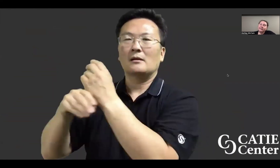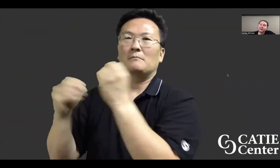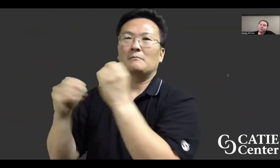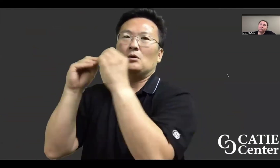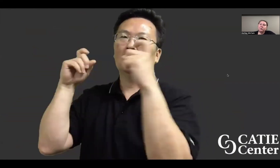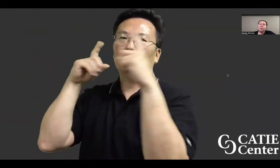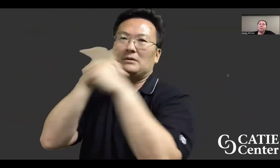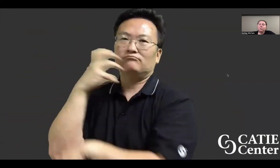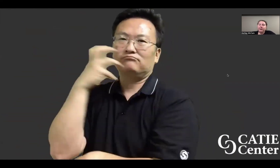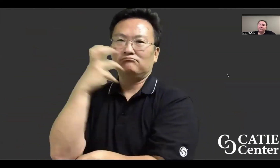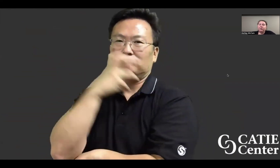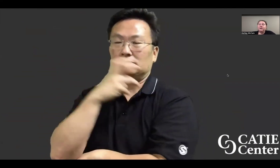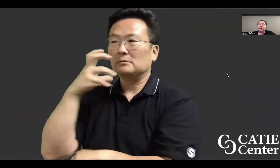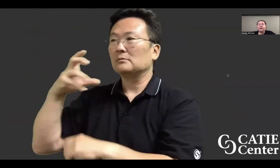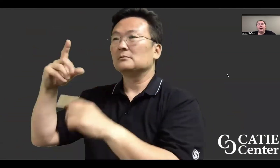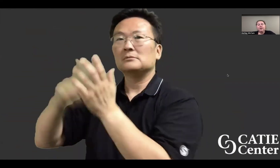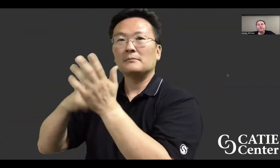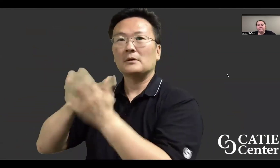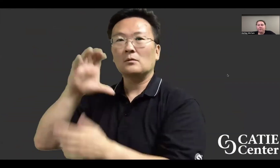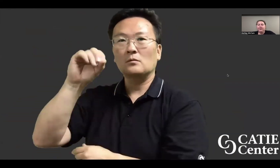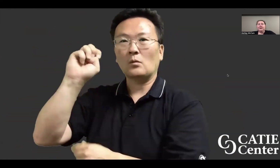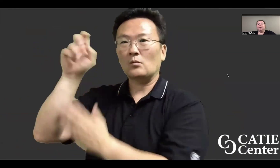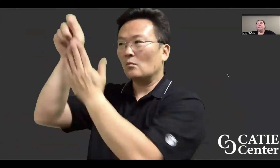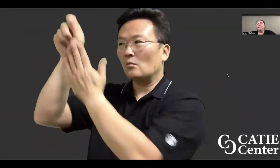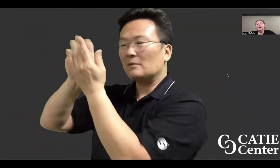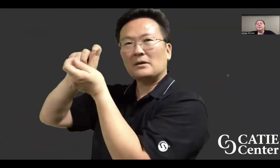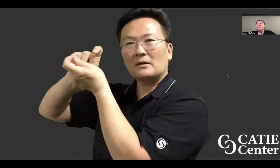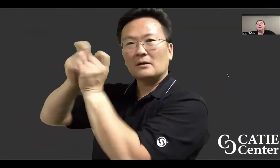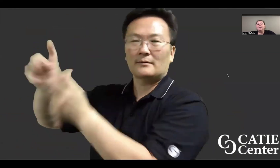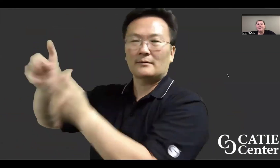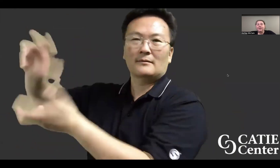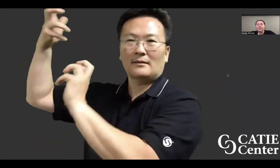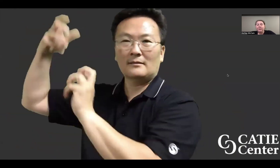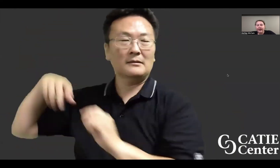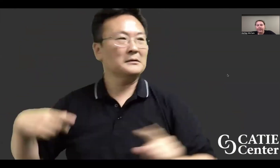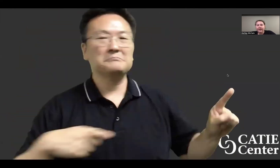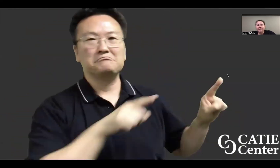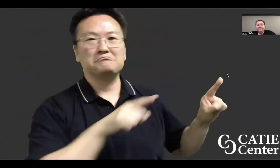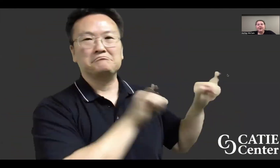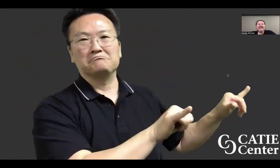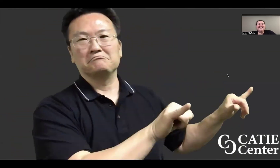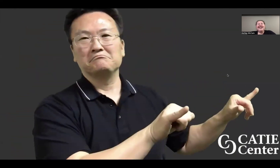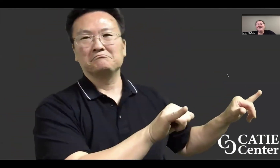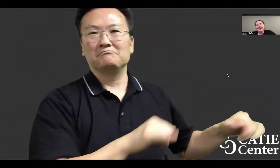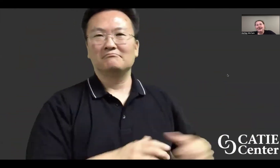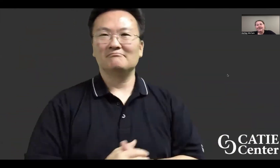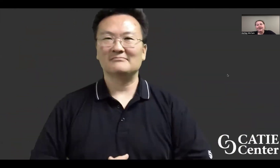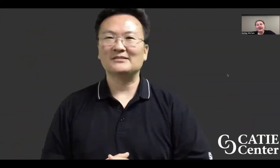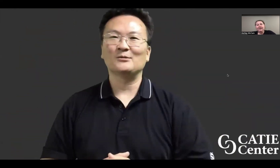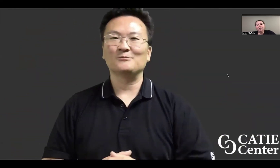an Android or a Google Pixel or a different kind of phone, a PC would be the better route because it cannot connect